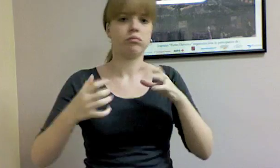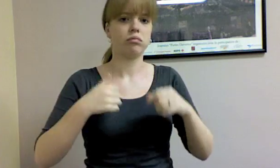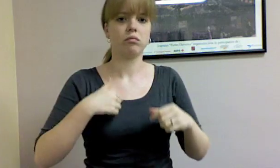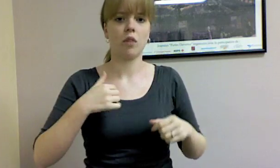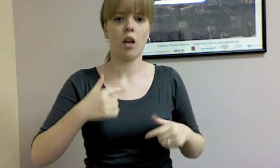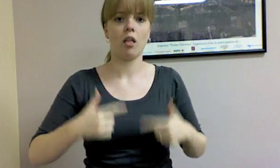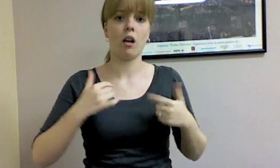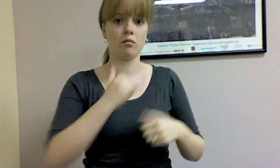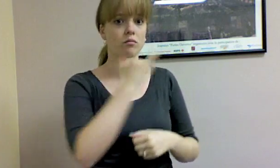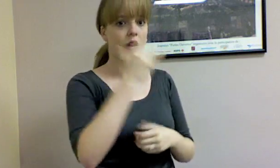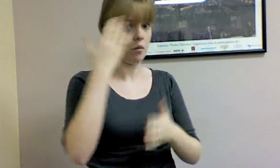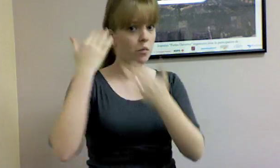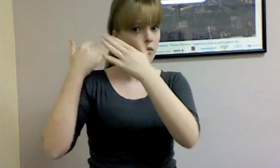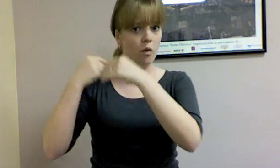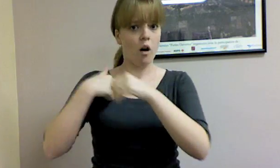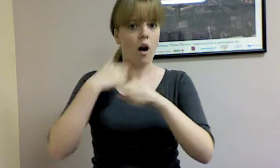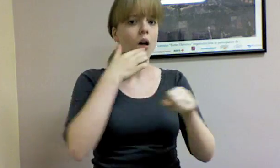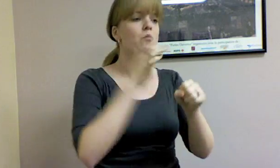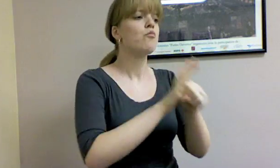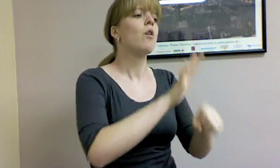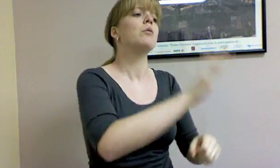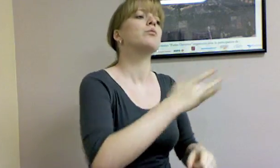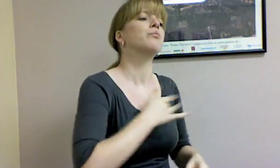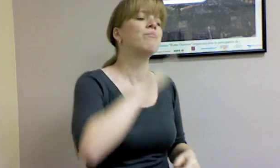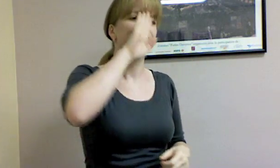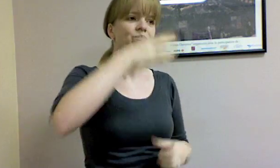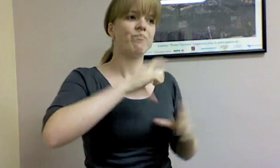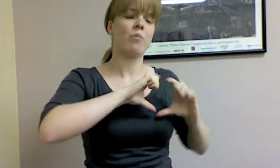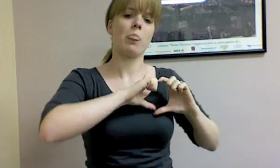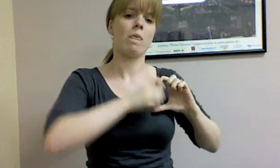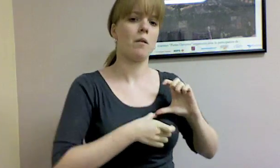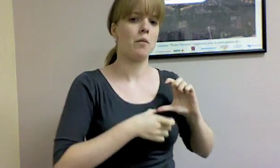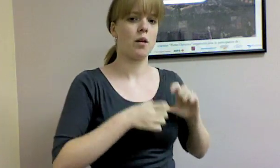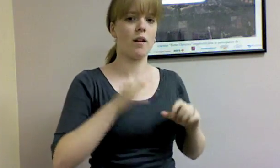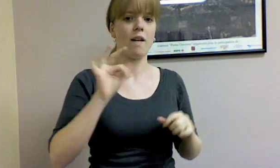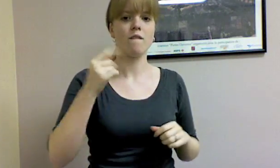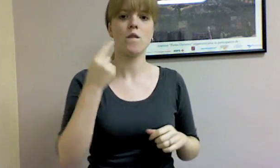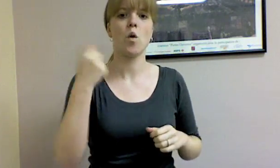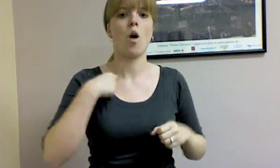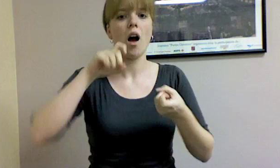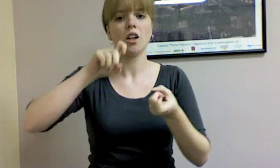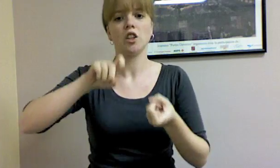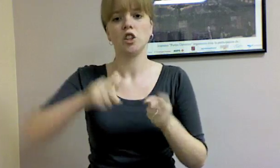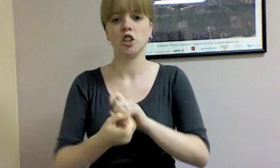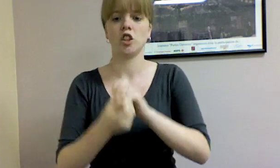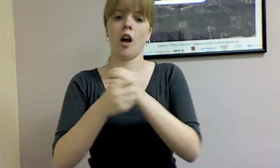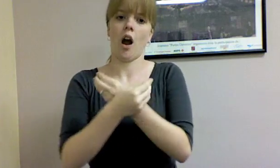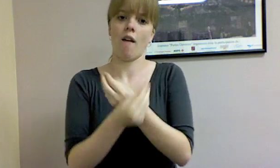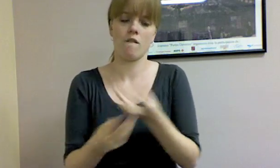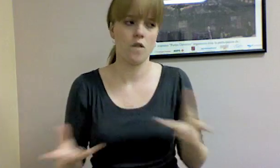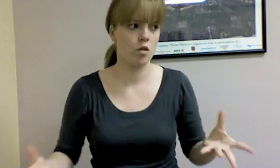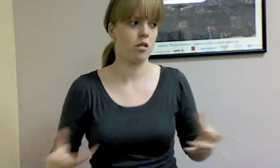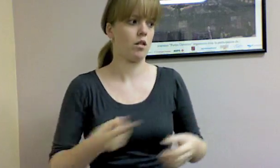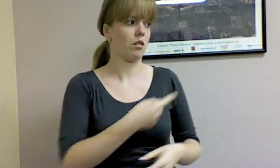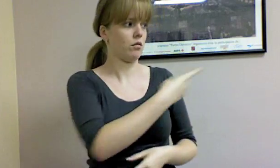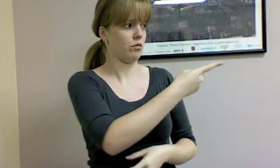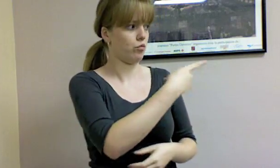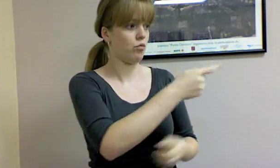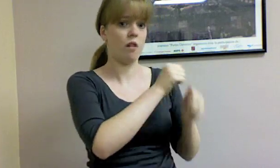place that I had known before, and I would never break her heart again. If only I could change things, switch and rearrange things, I could have